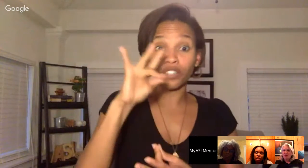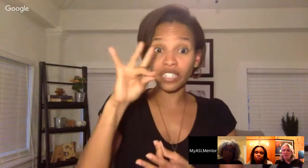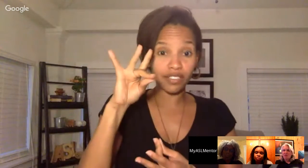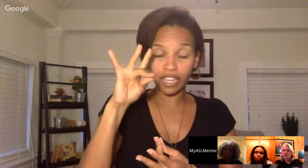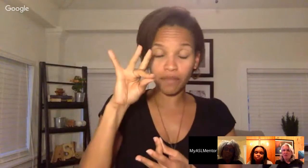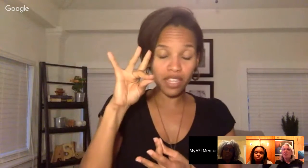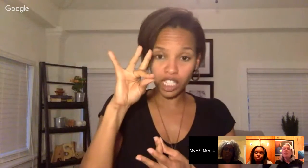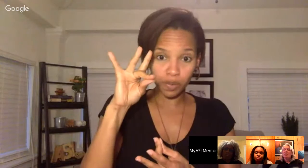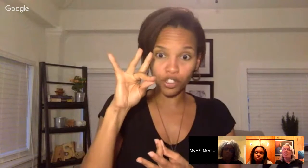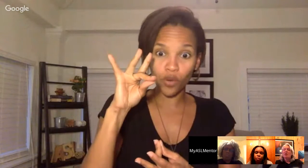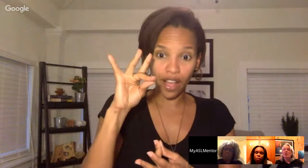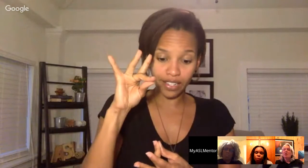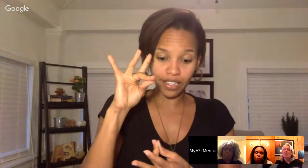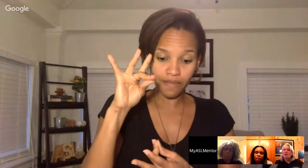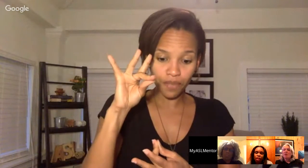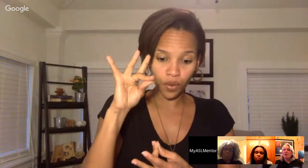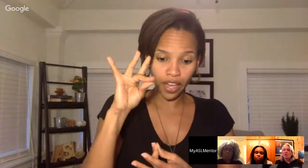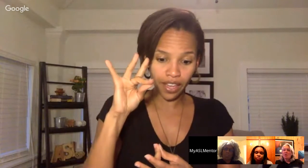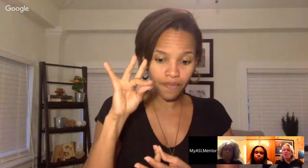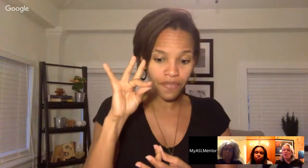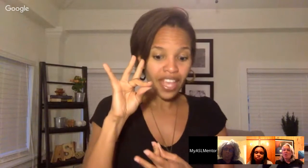spirit, same thing, spirituality, okay?